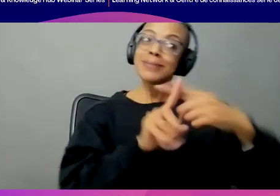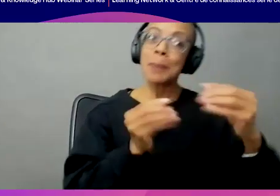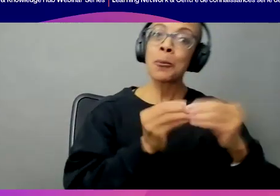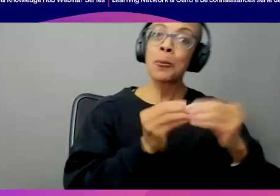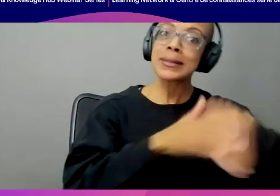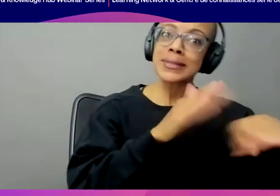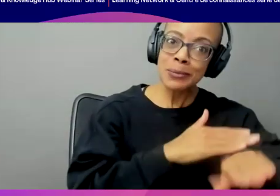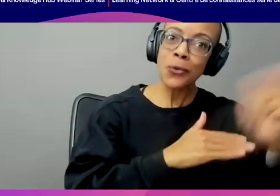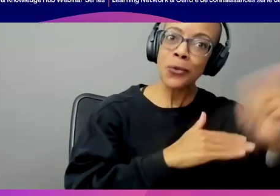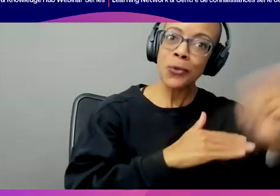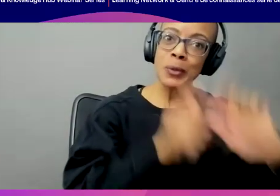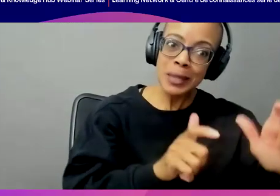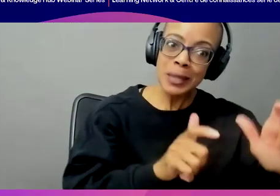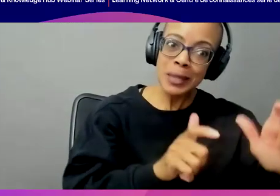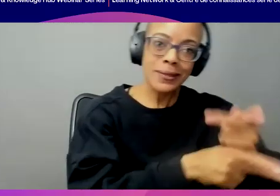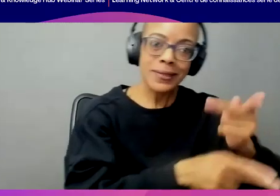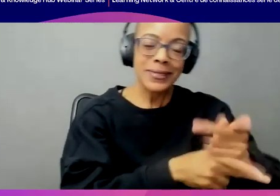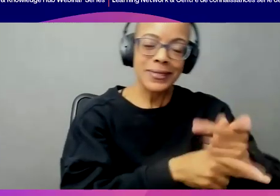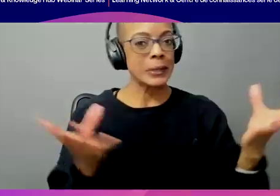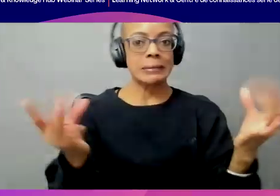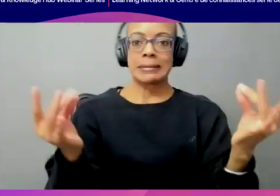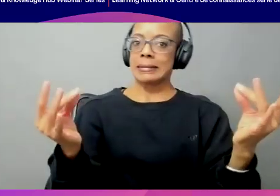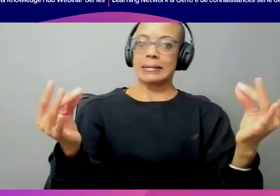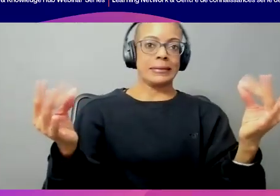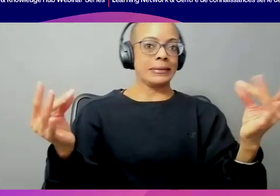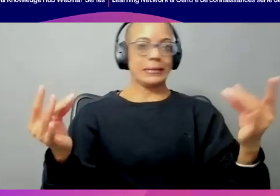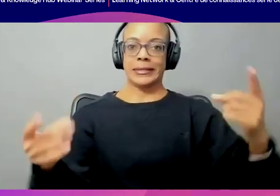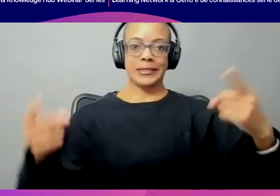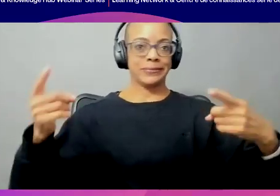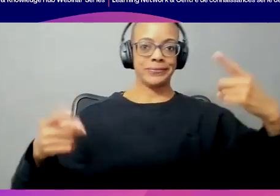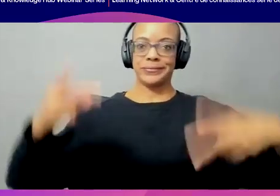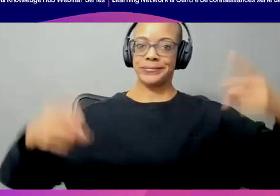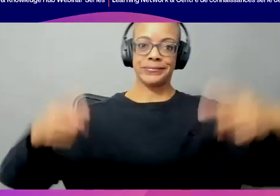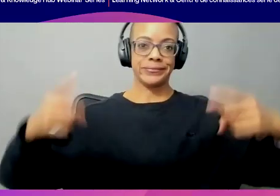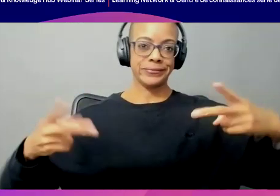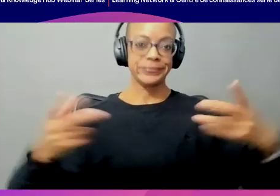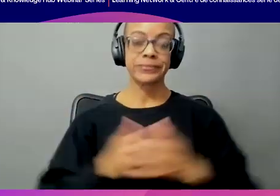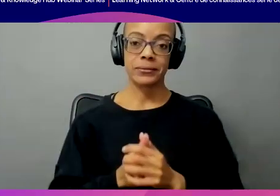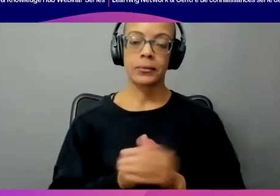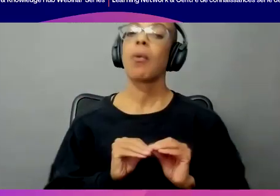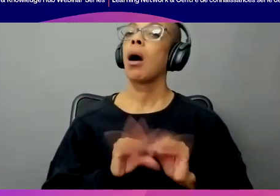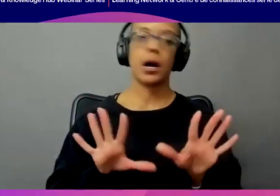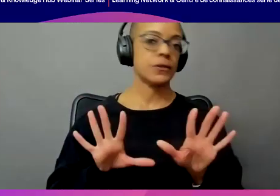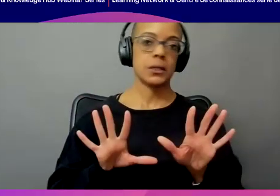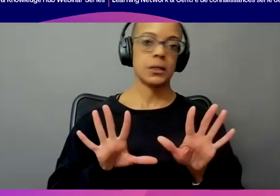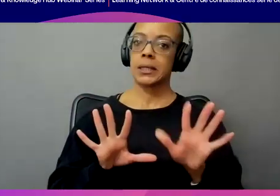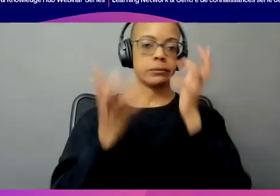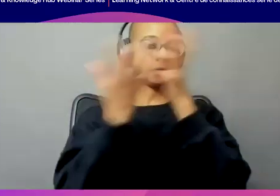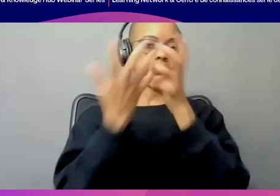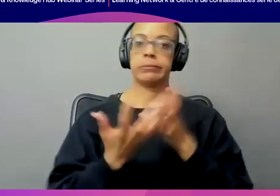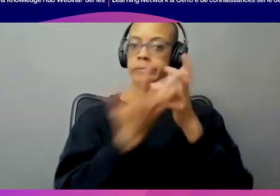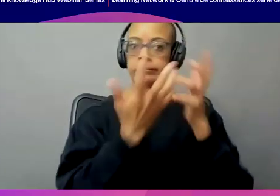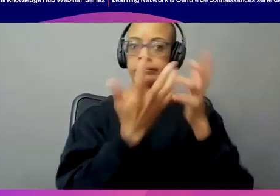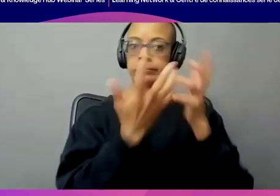So yeah, so it's a tricky one, but I think that obviously there has to be some adaptations. We've already, as a